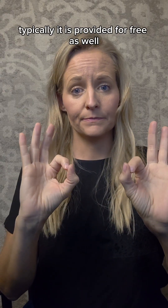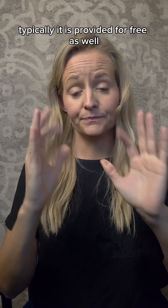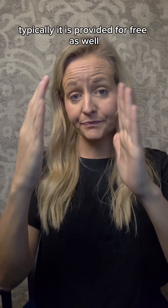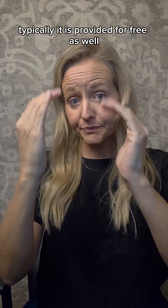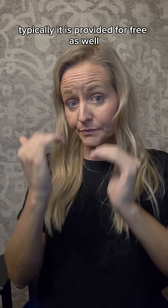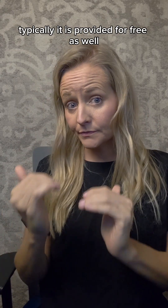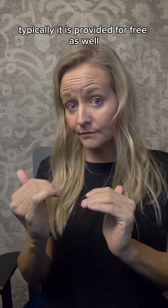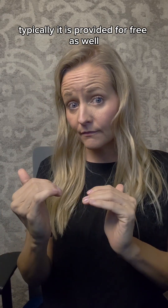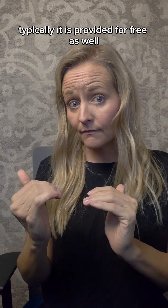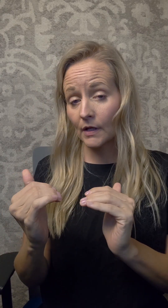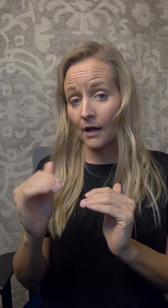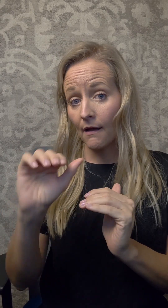free as well.